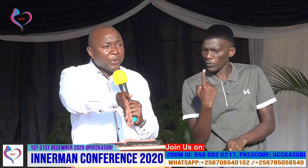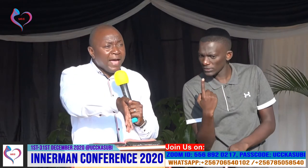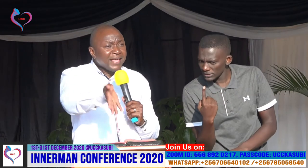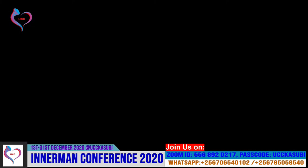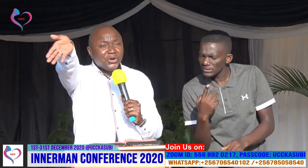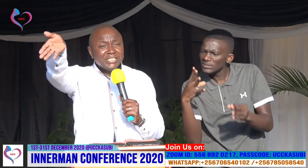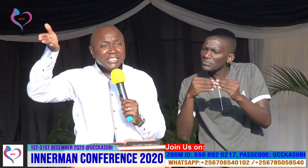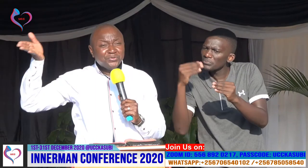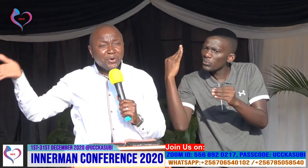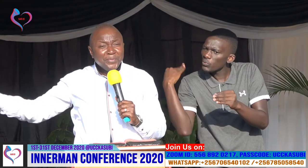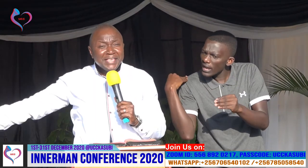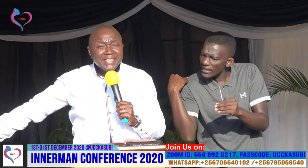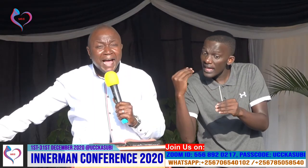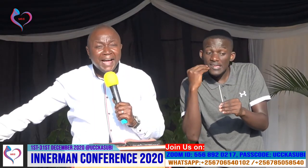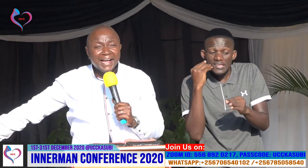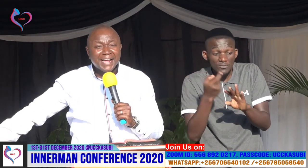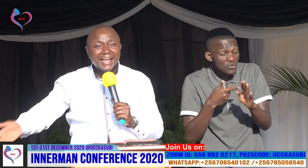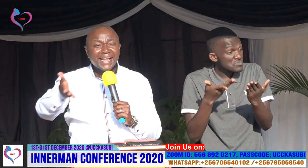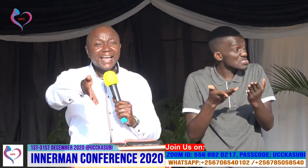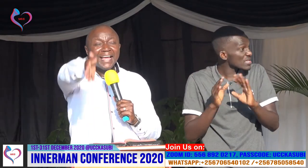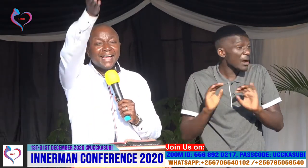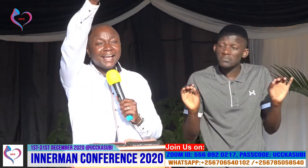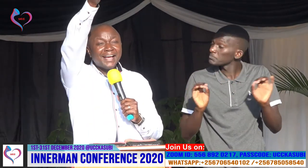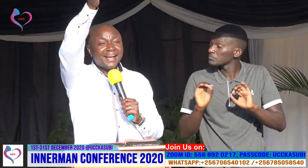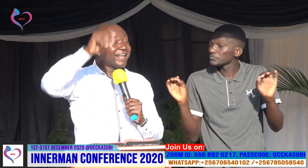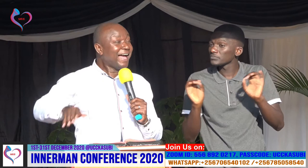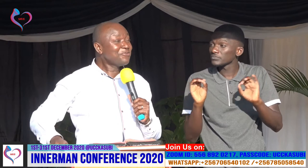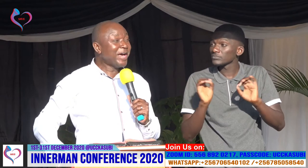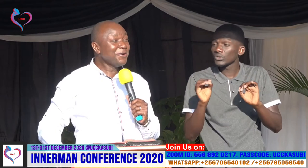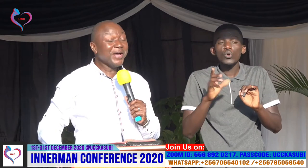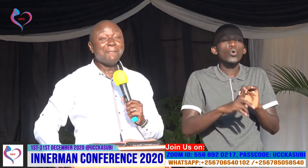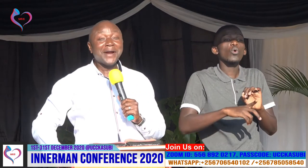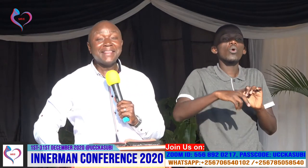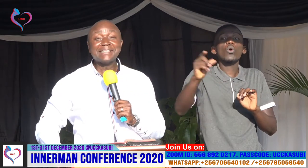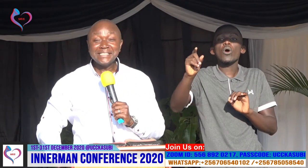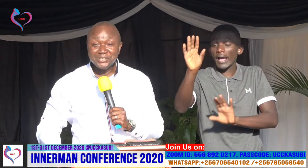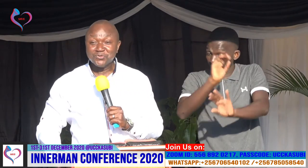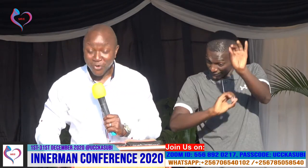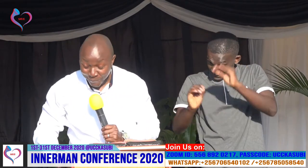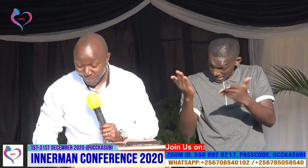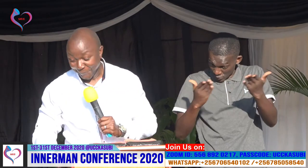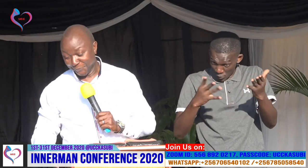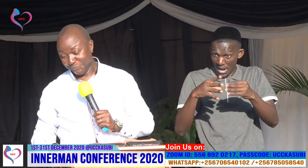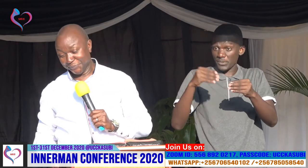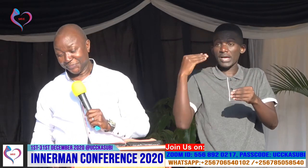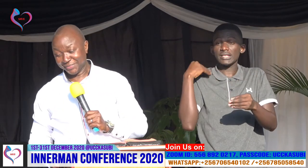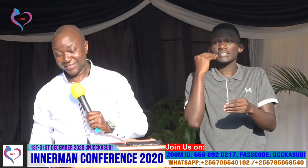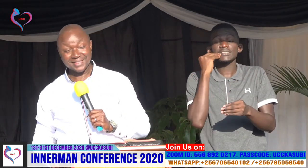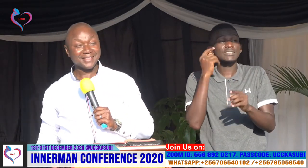people. Brothers don't eat from here. Go and find where brothers eat